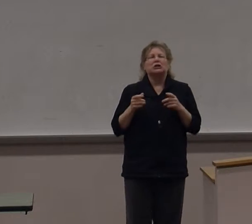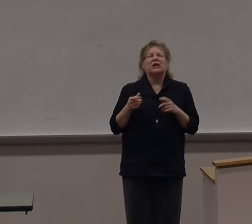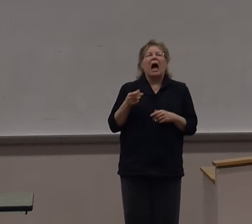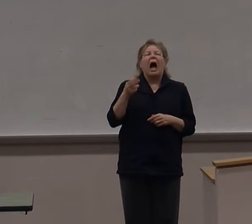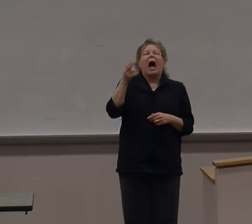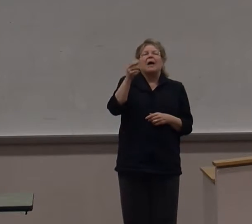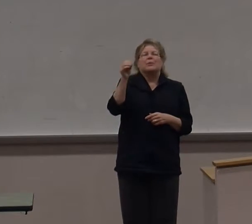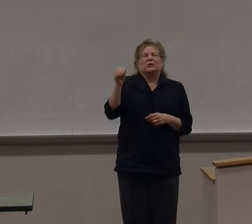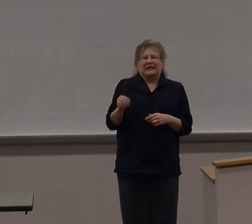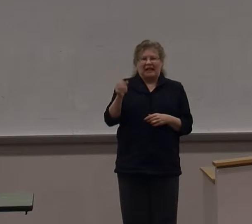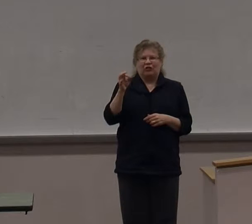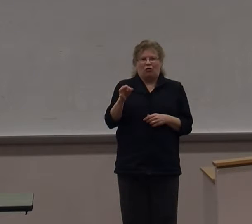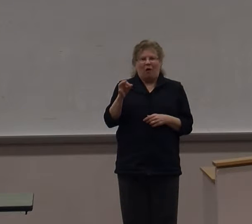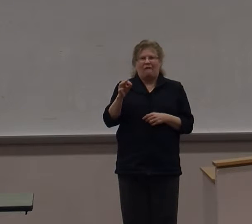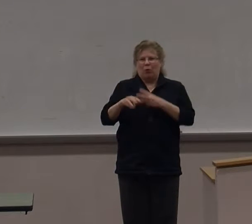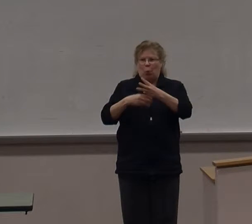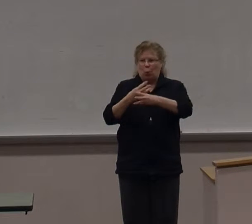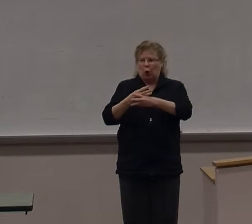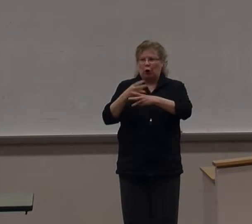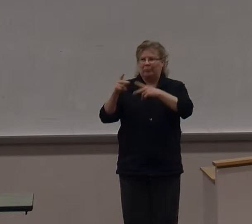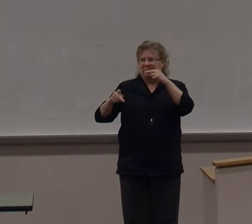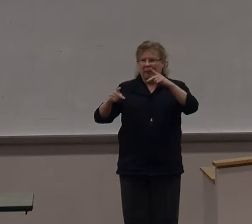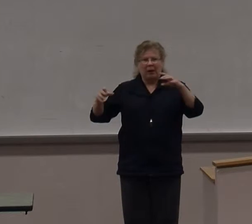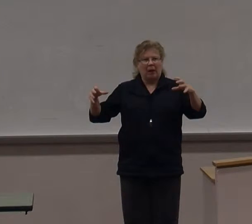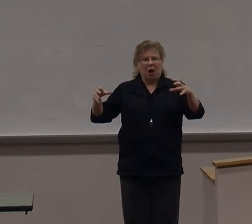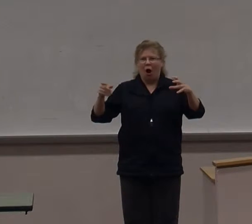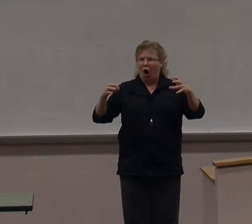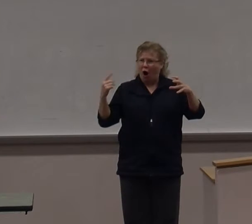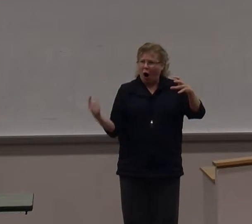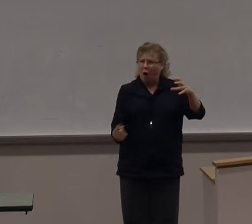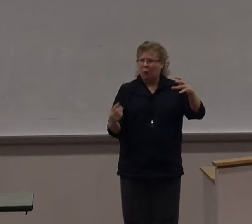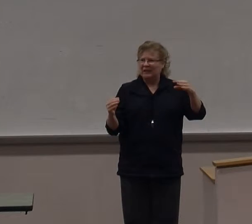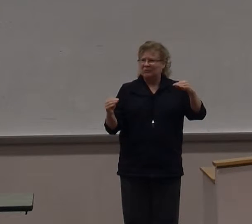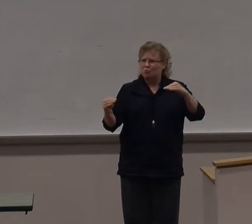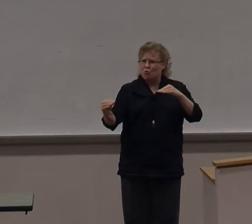percentage of the world population that's constantly in motion,